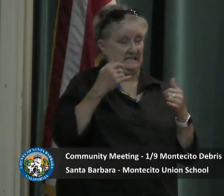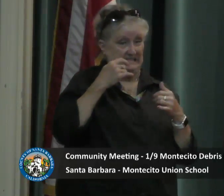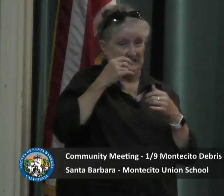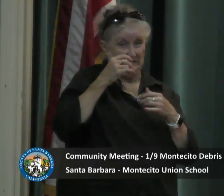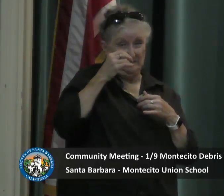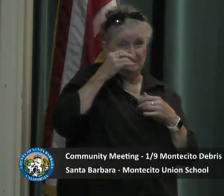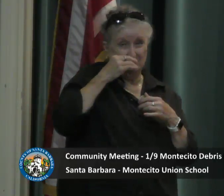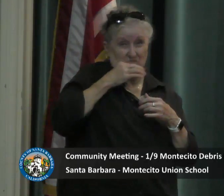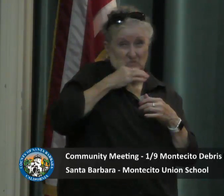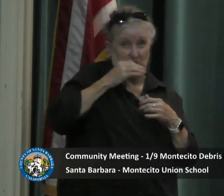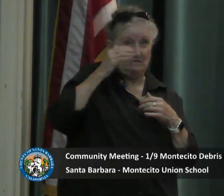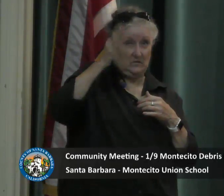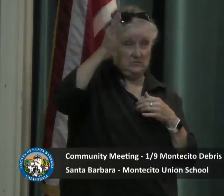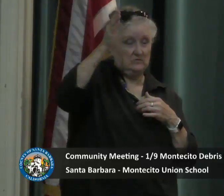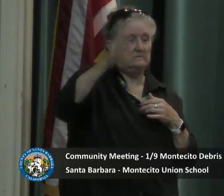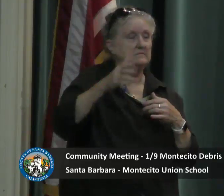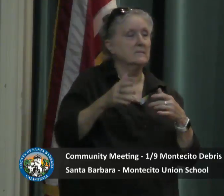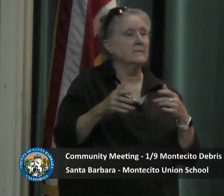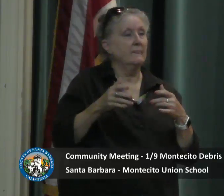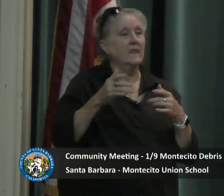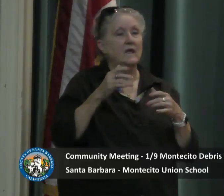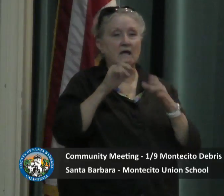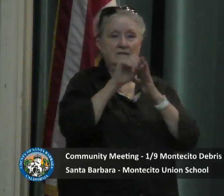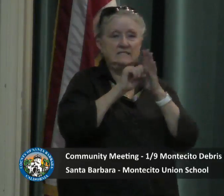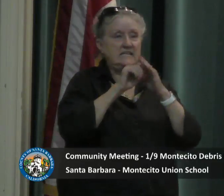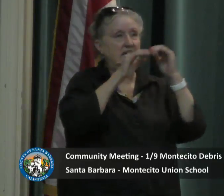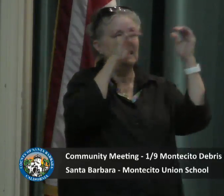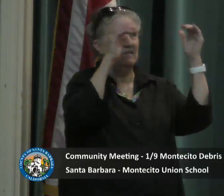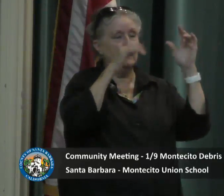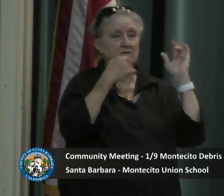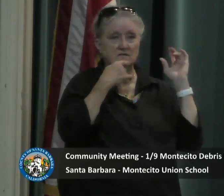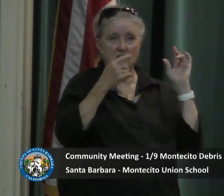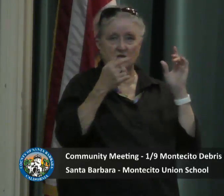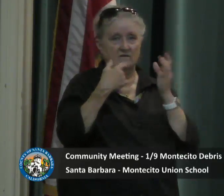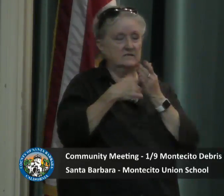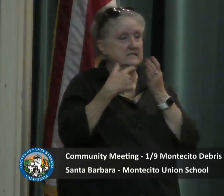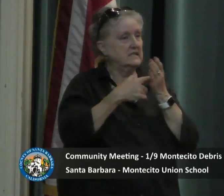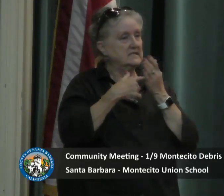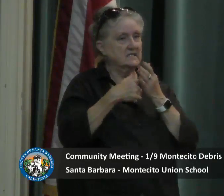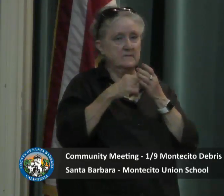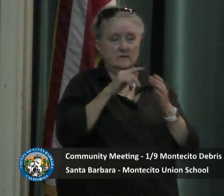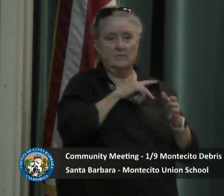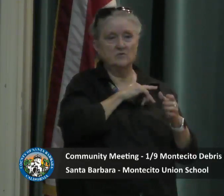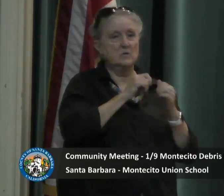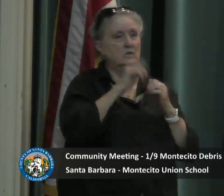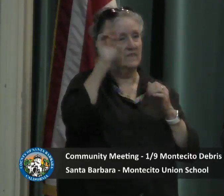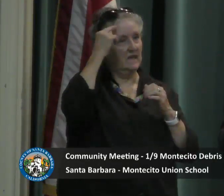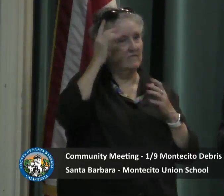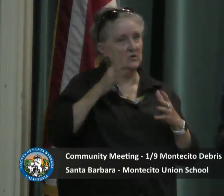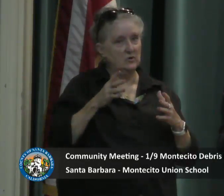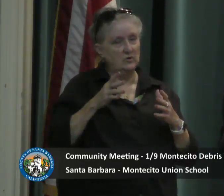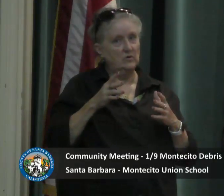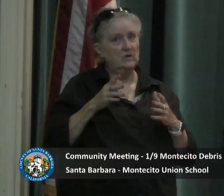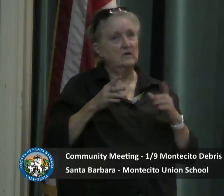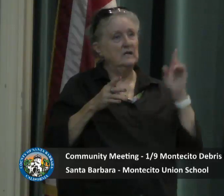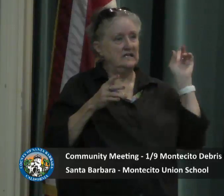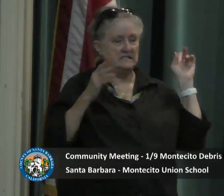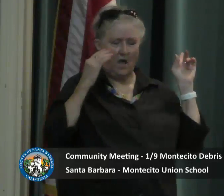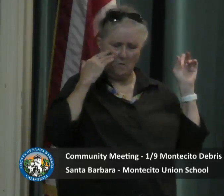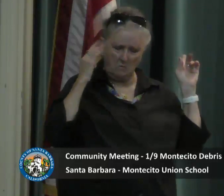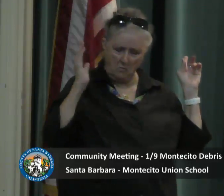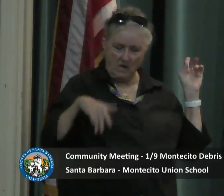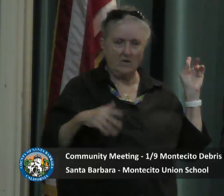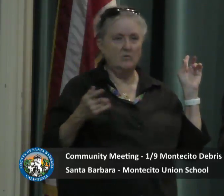future. We, on the state level, I can tell you I've discussed this matter personally with the governor. He is very well aware of